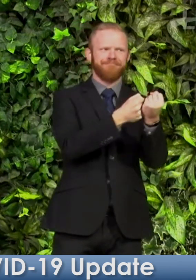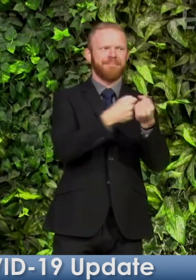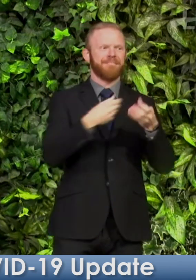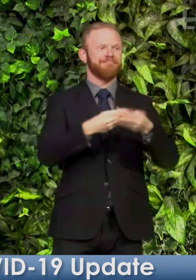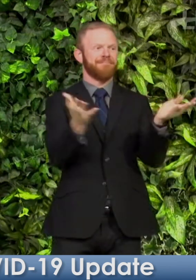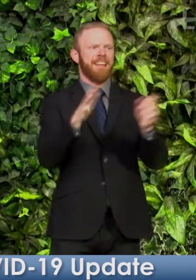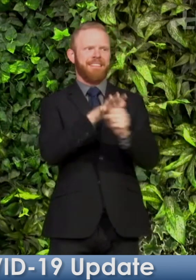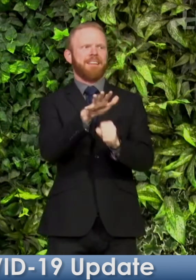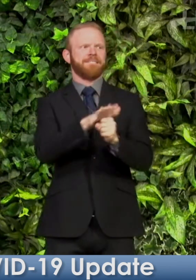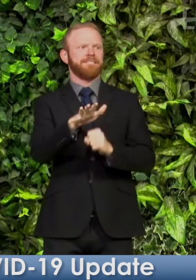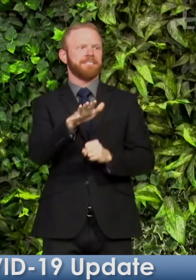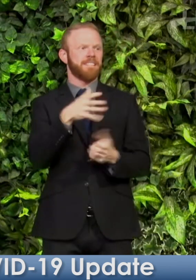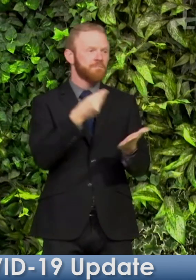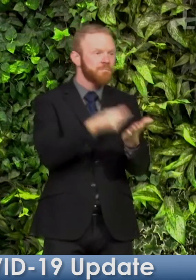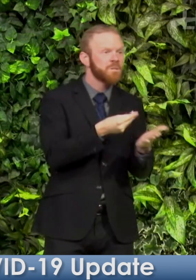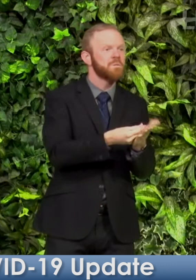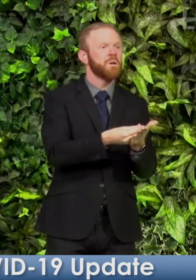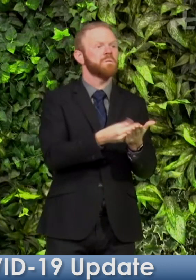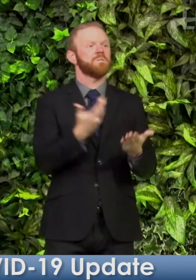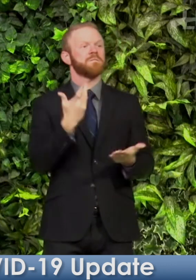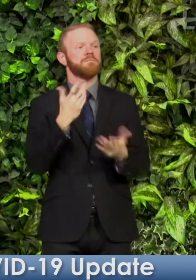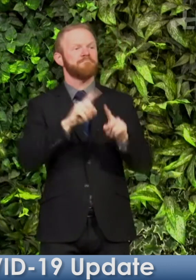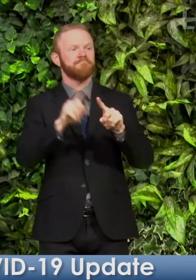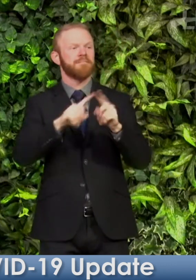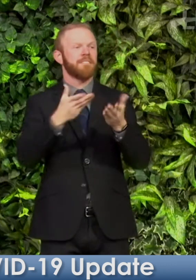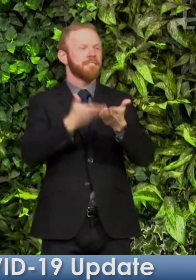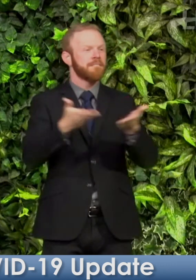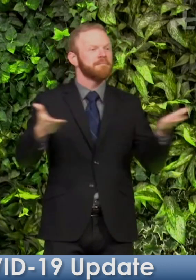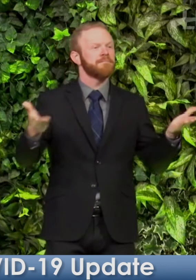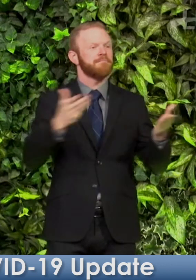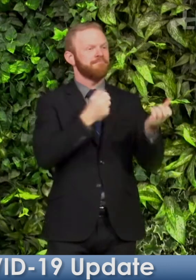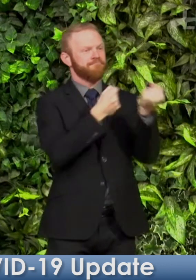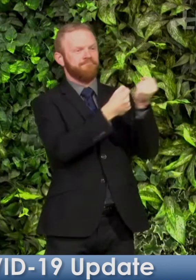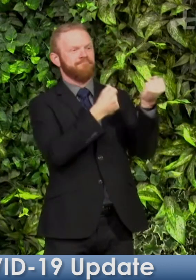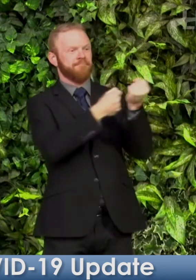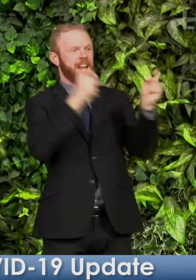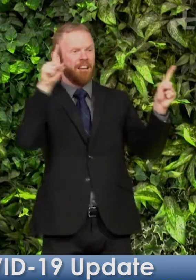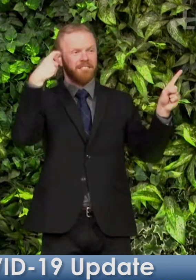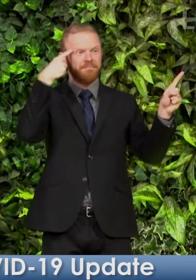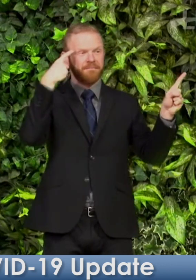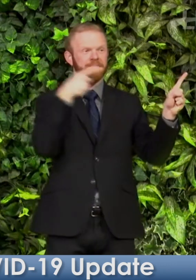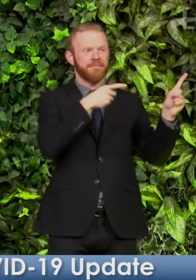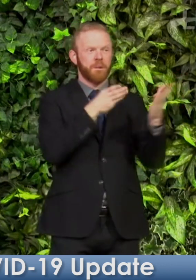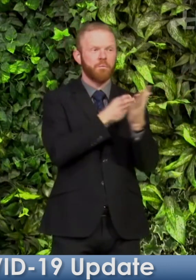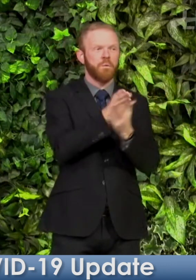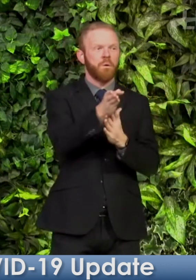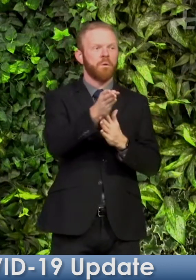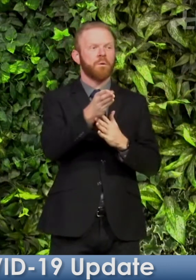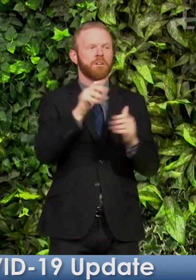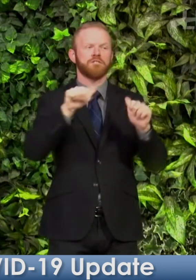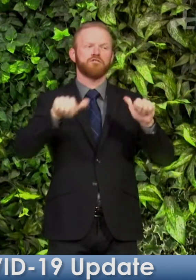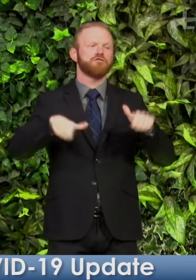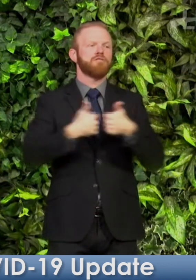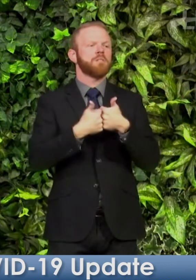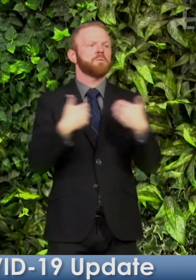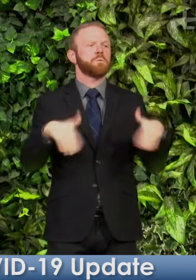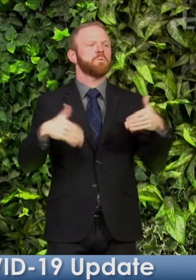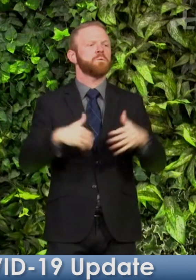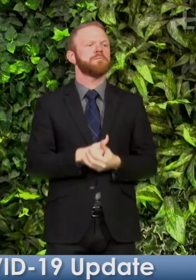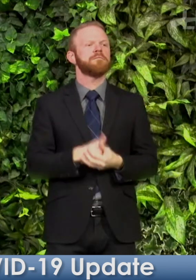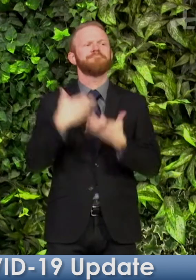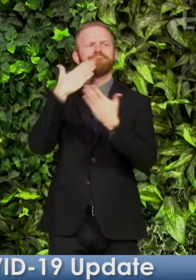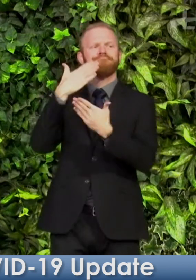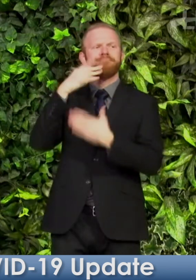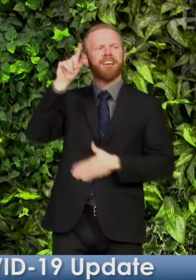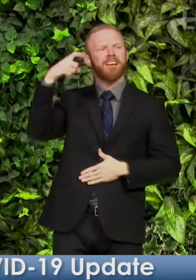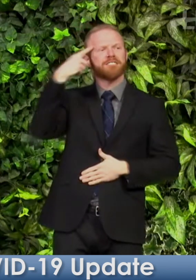dollars in their hands to support them through this very challenging crisis and pandemic. And I really want to thank Governor Newsom for having the foresight